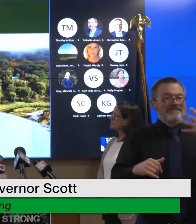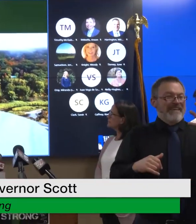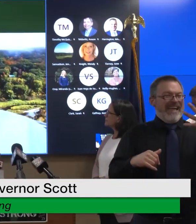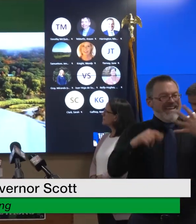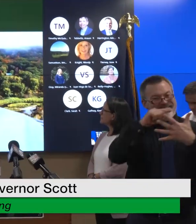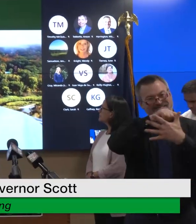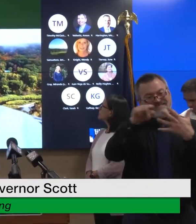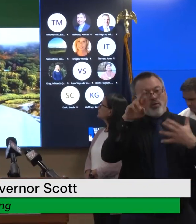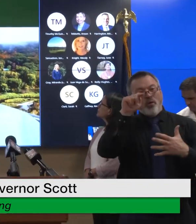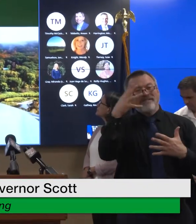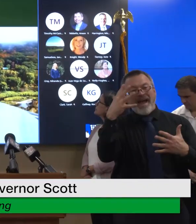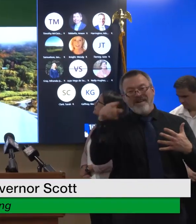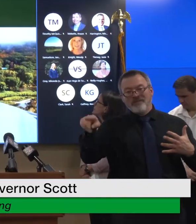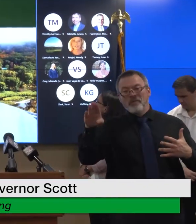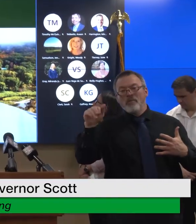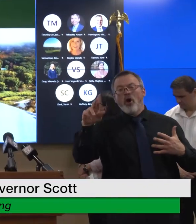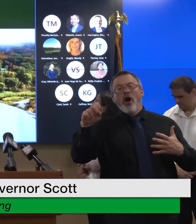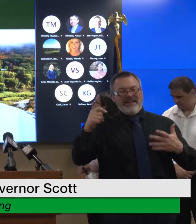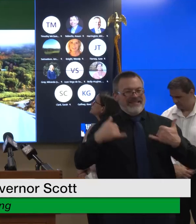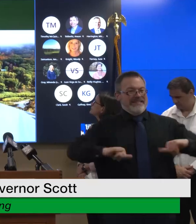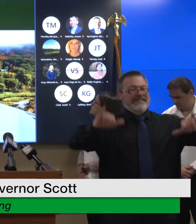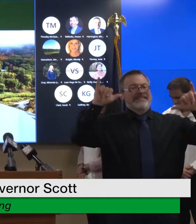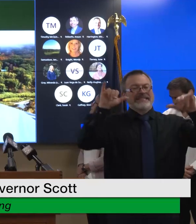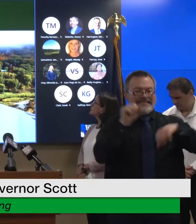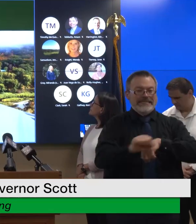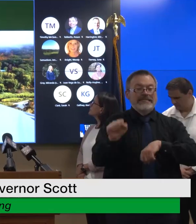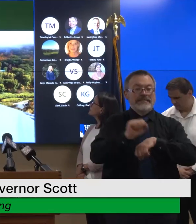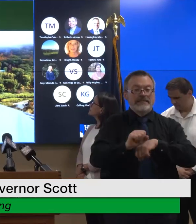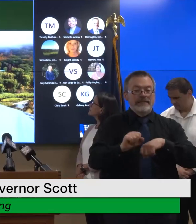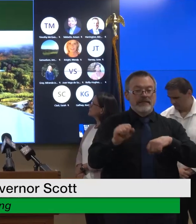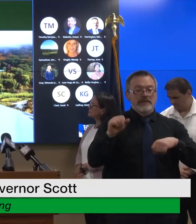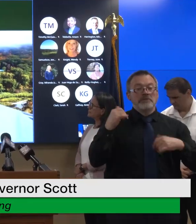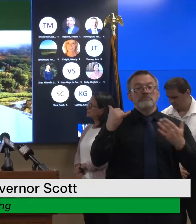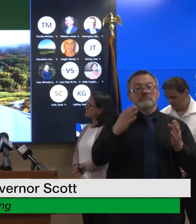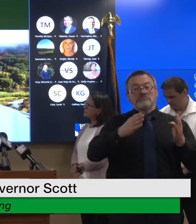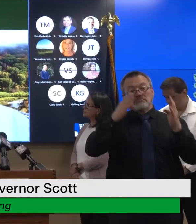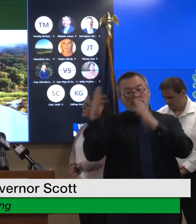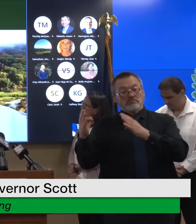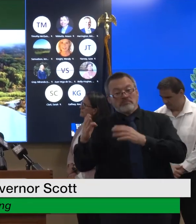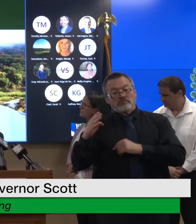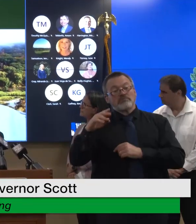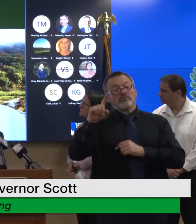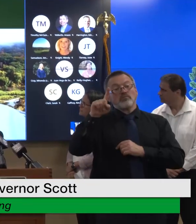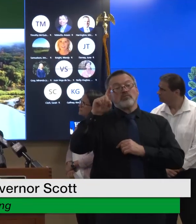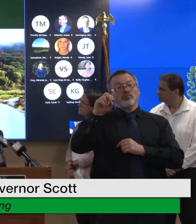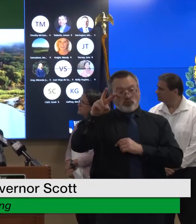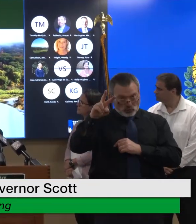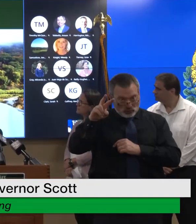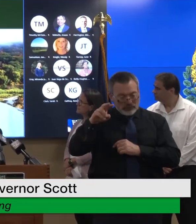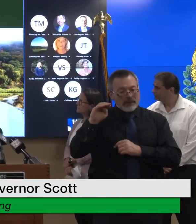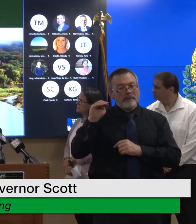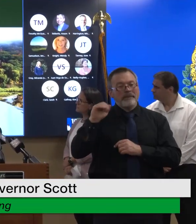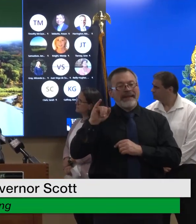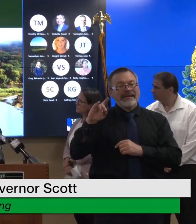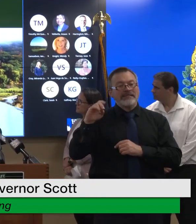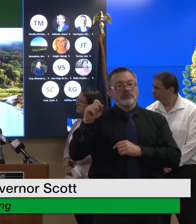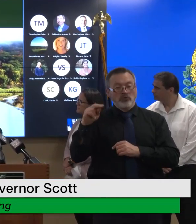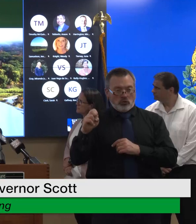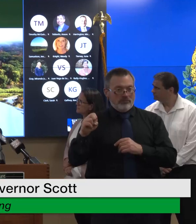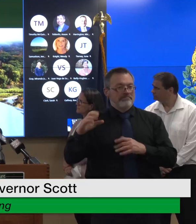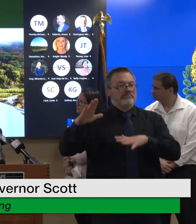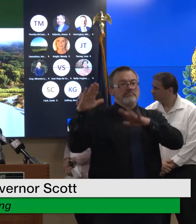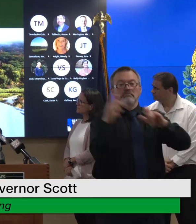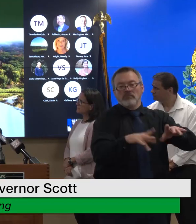closed. We have reopened Route 102 in Maidstone, Vermont. From the storms of the